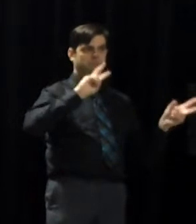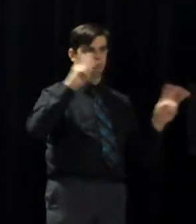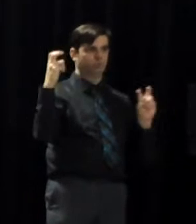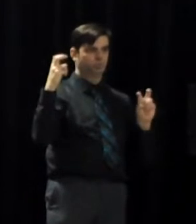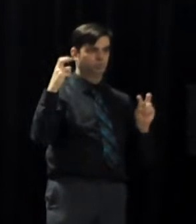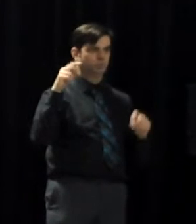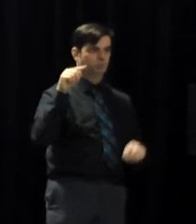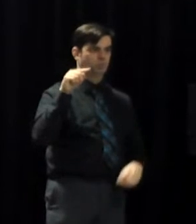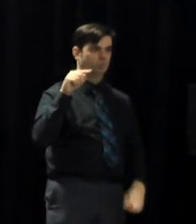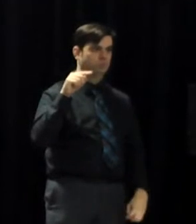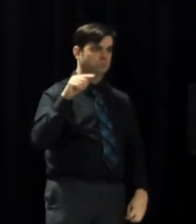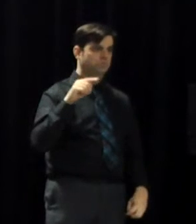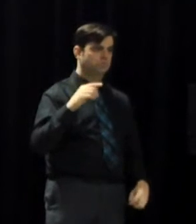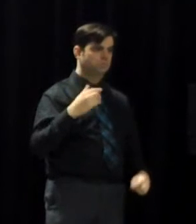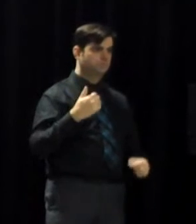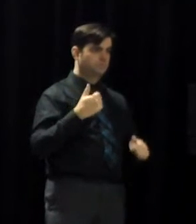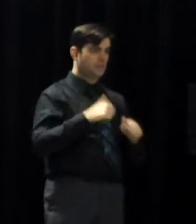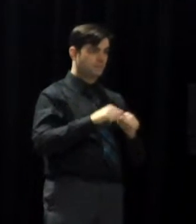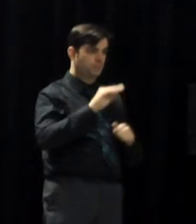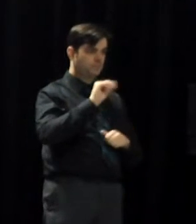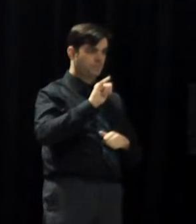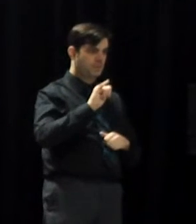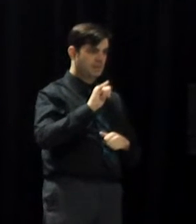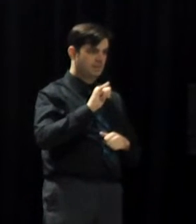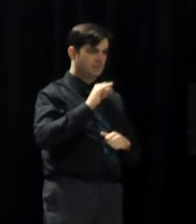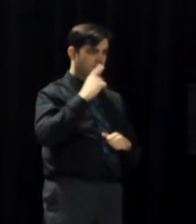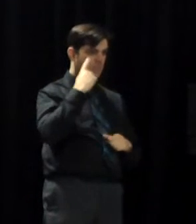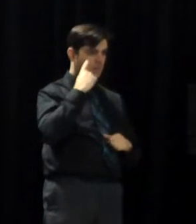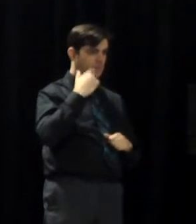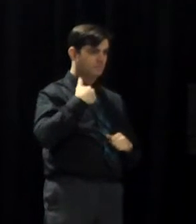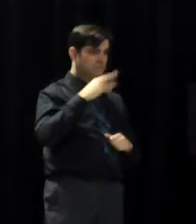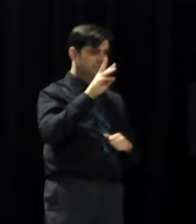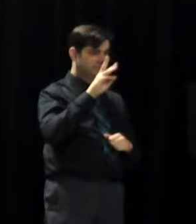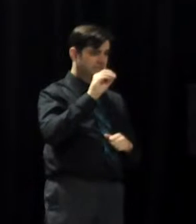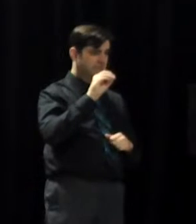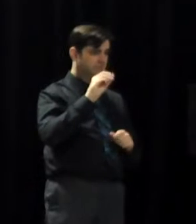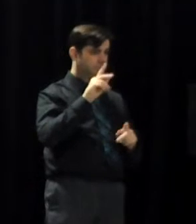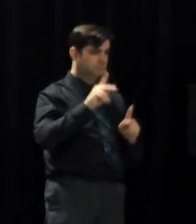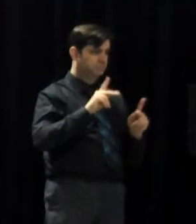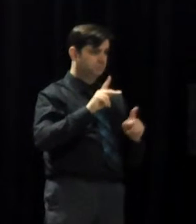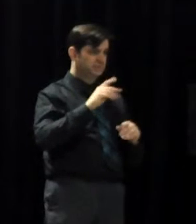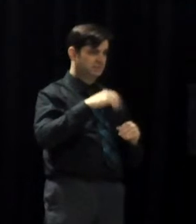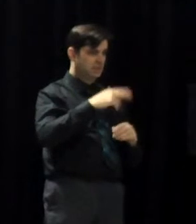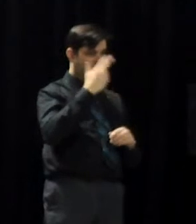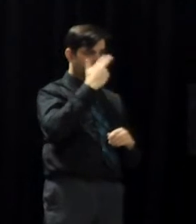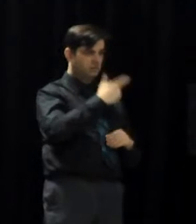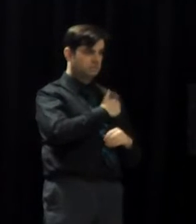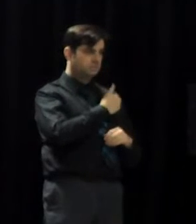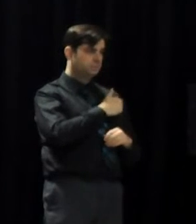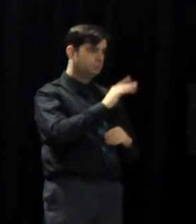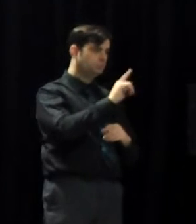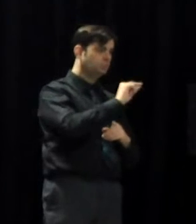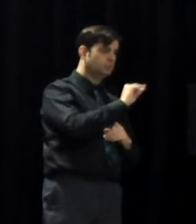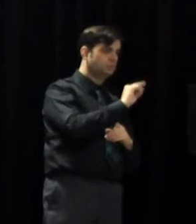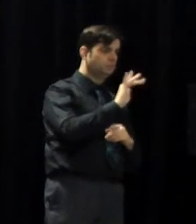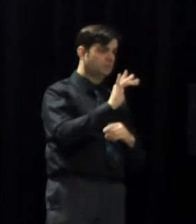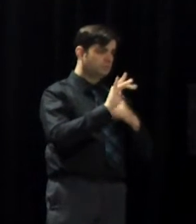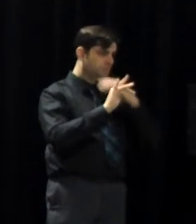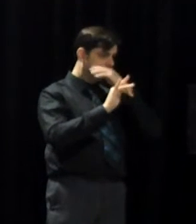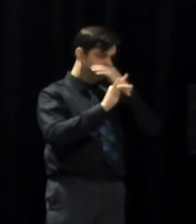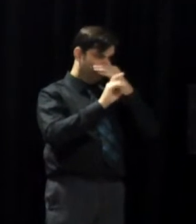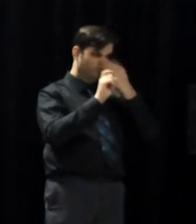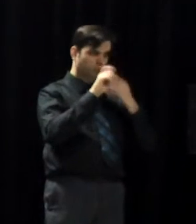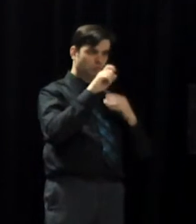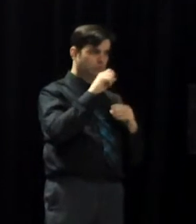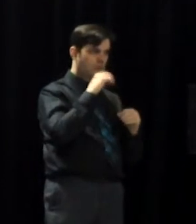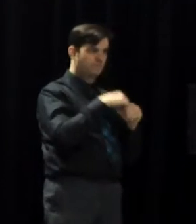in perspective, right? I think we had 60 hospitalizations, probably 20, 25 residents that shouldn't have been in the hospital.